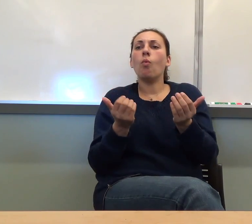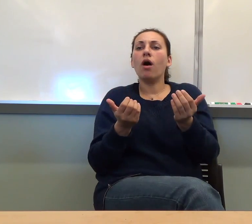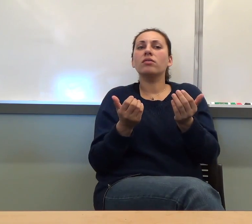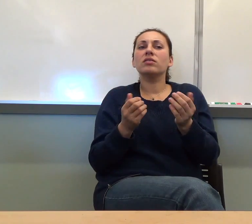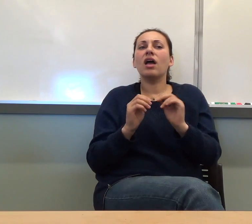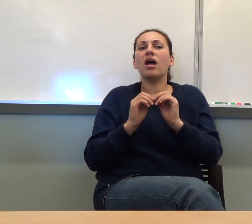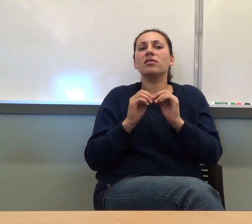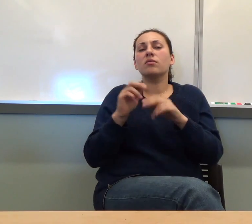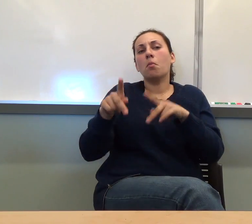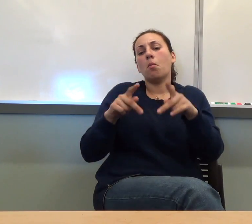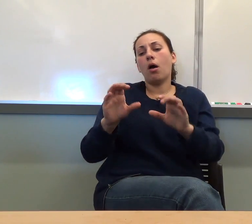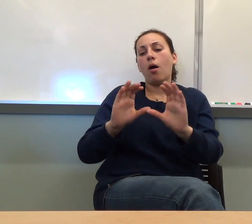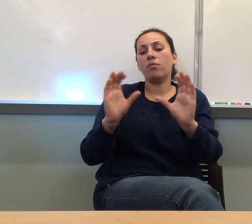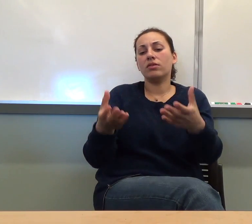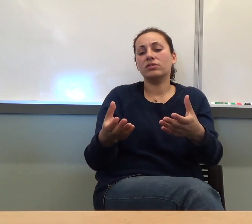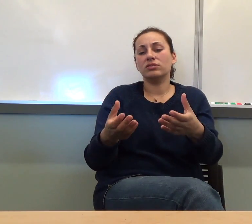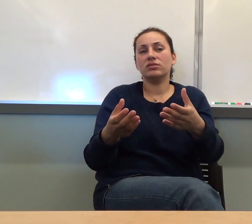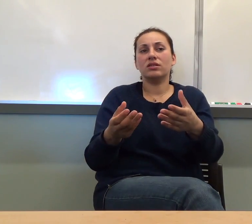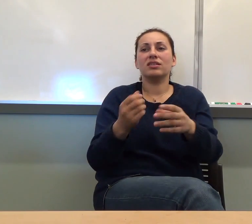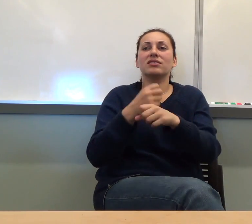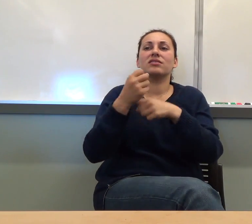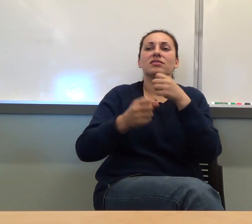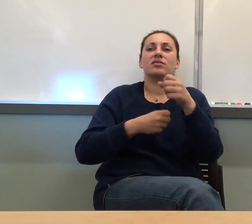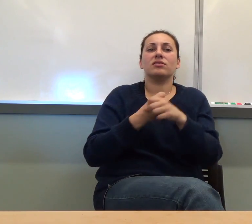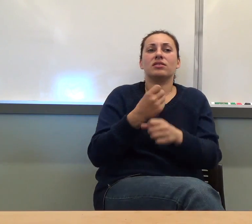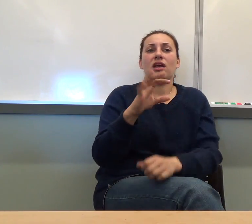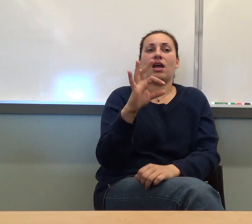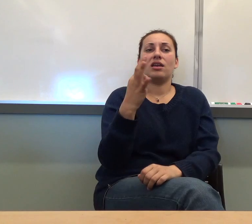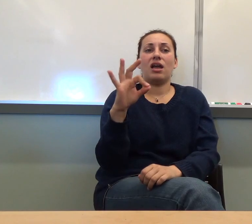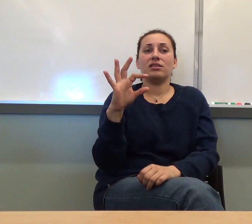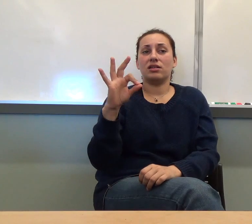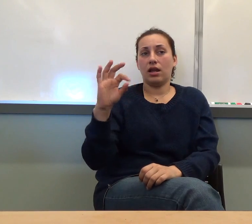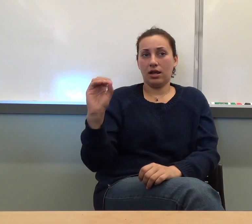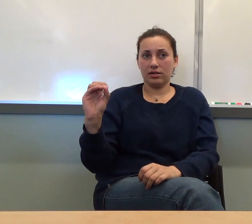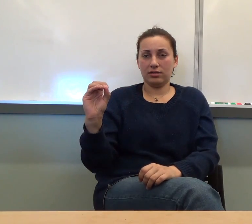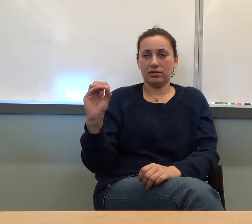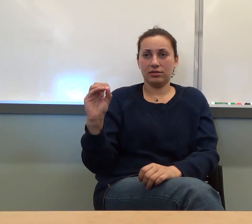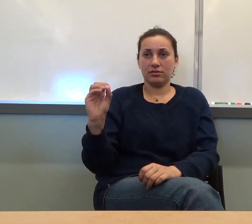this, 616 divided by 1825.